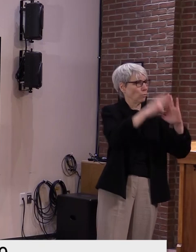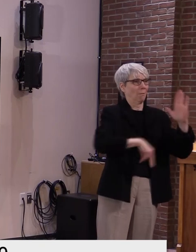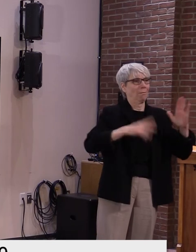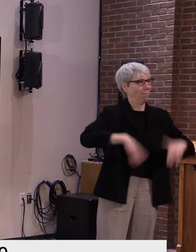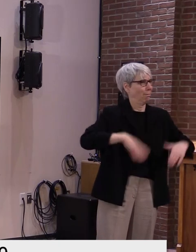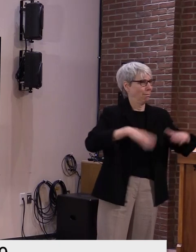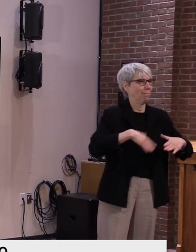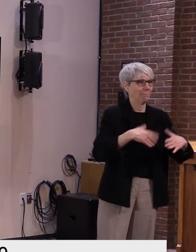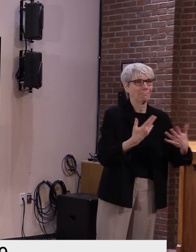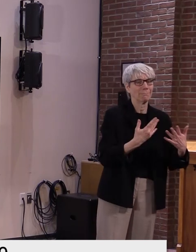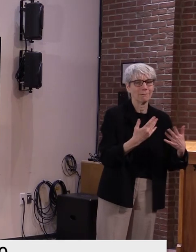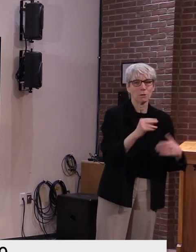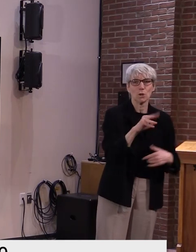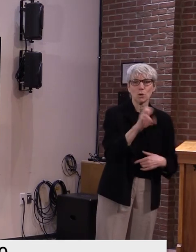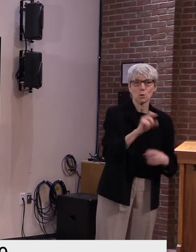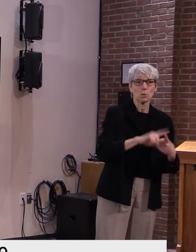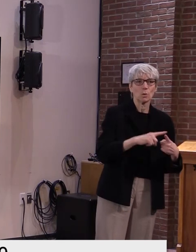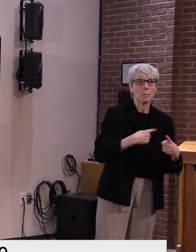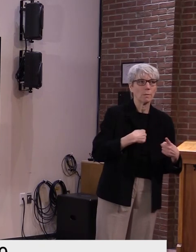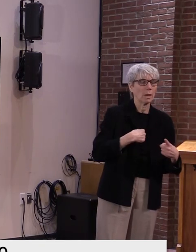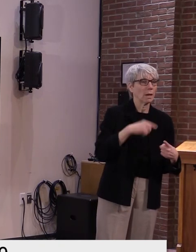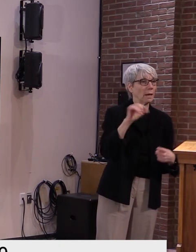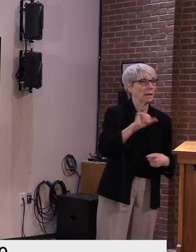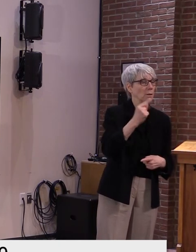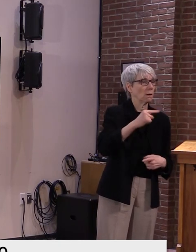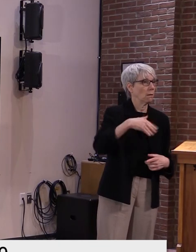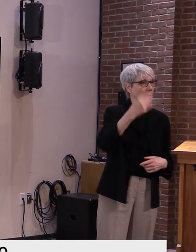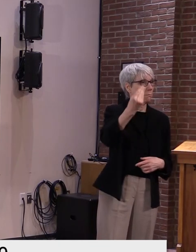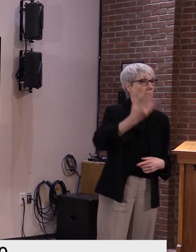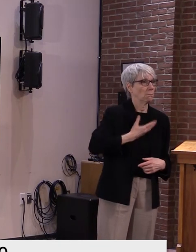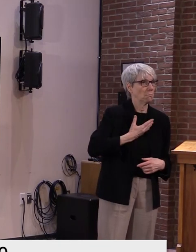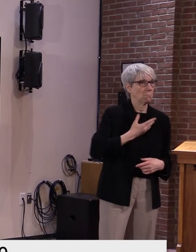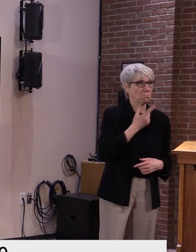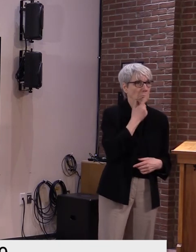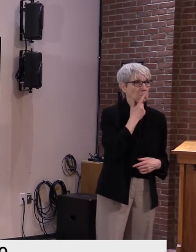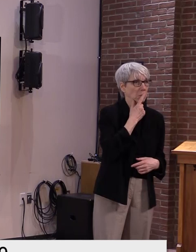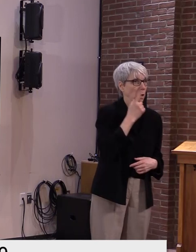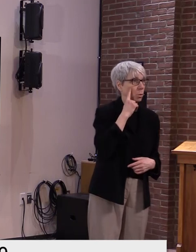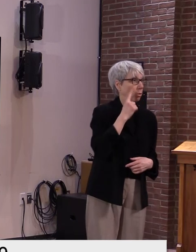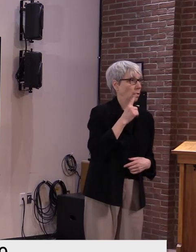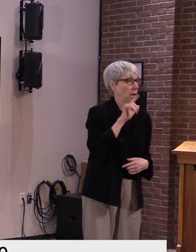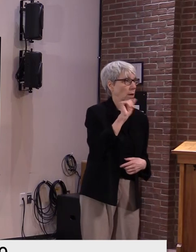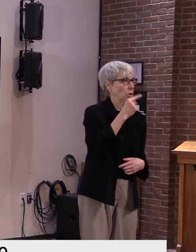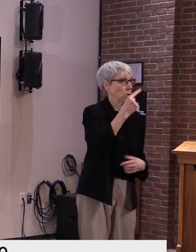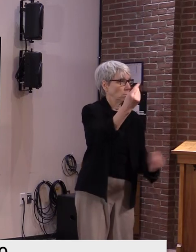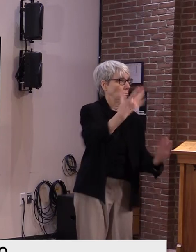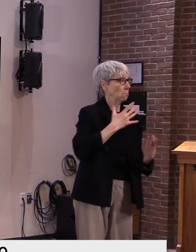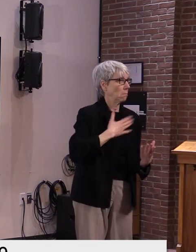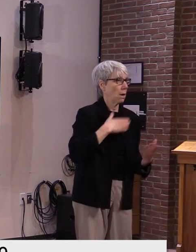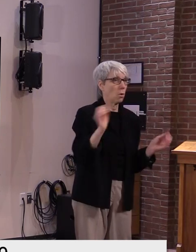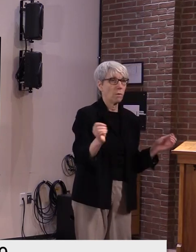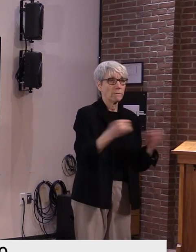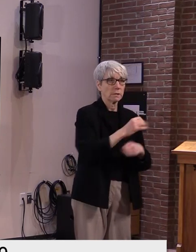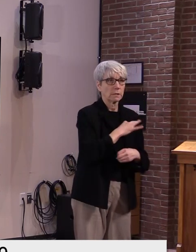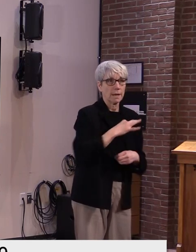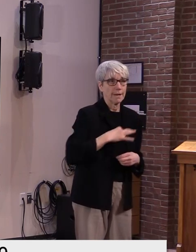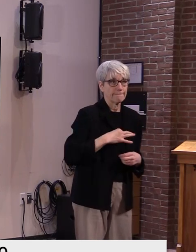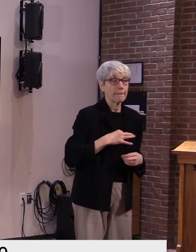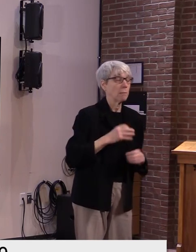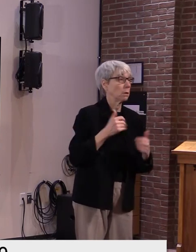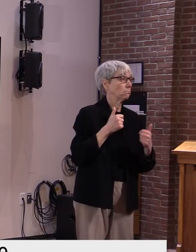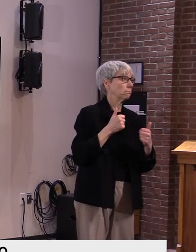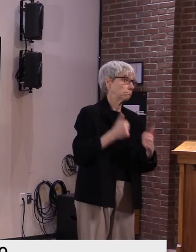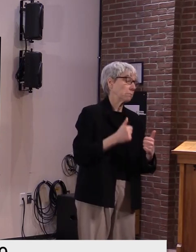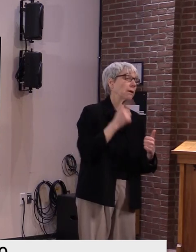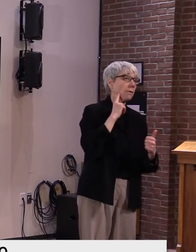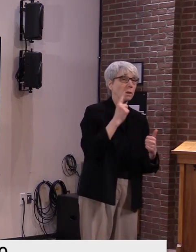weren't, I wasn't notified from the Attorney General. I don't believe we were, but at this point, it's good news in